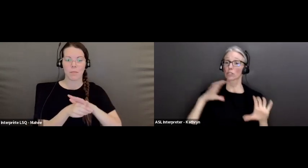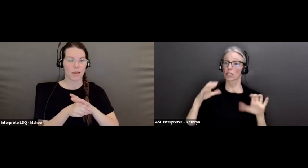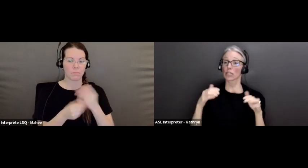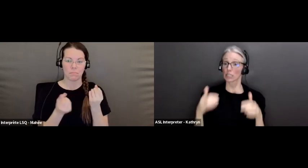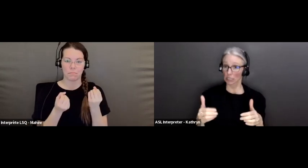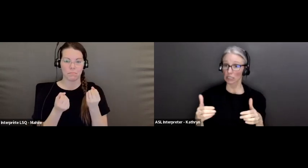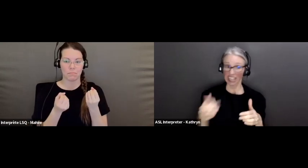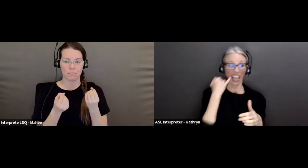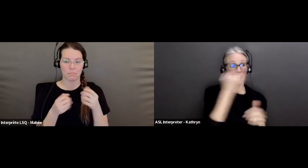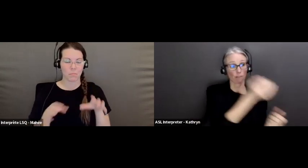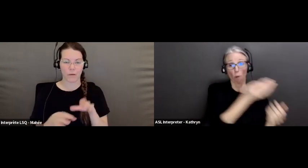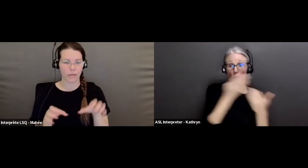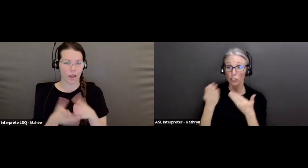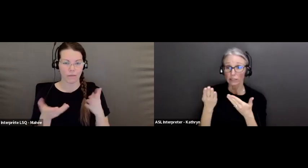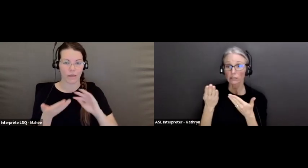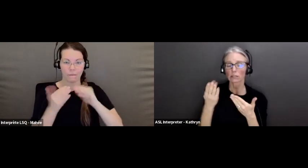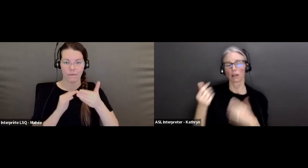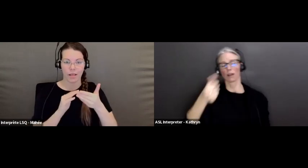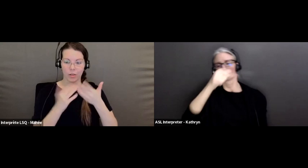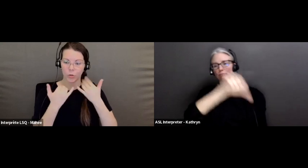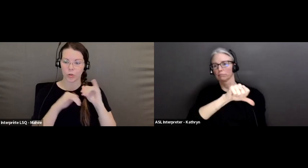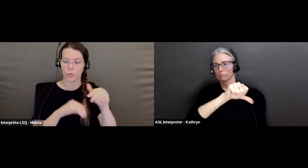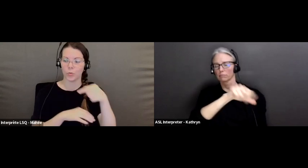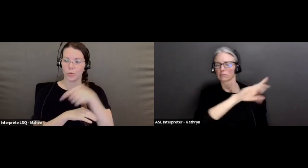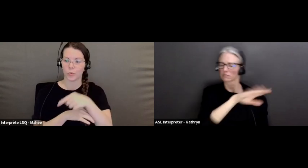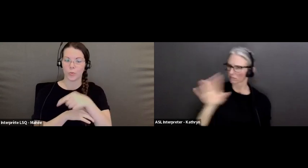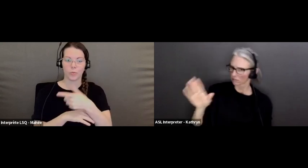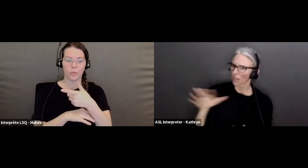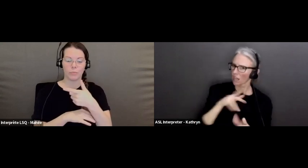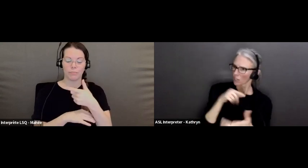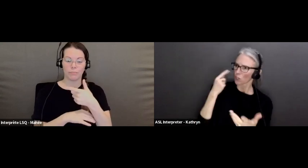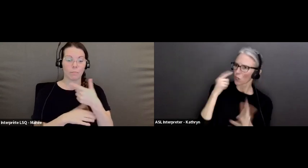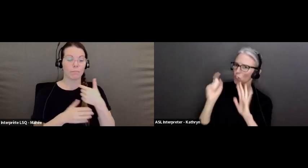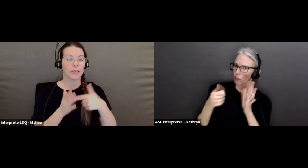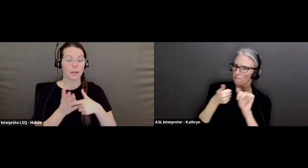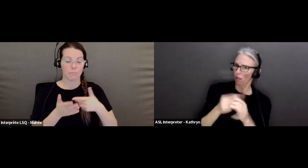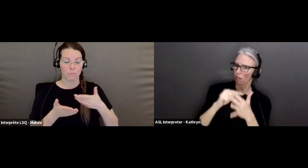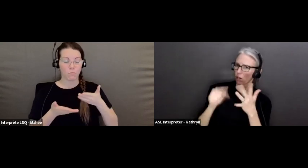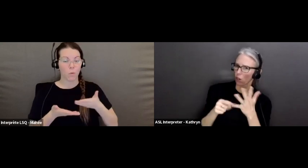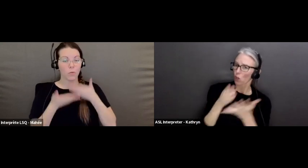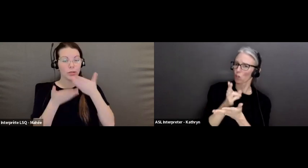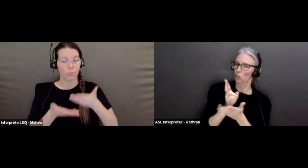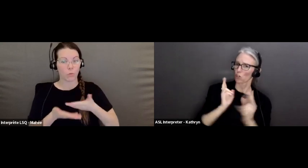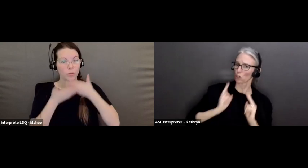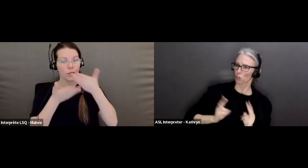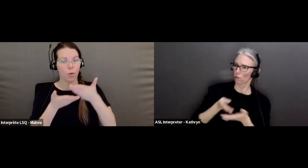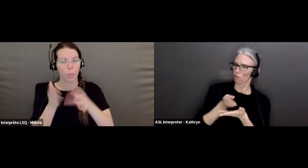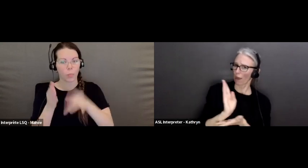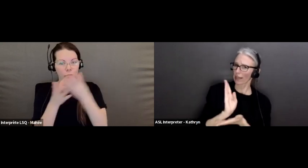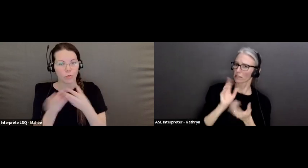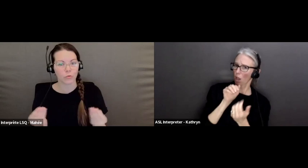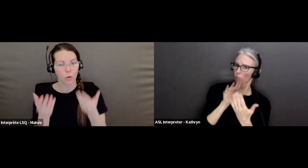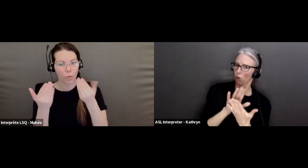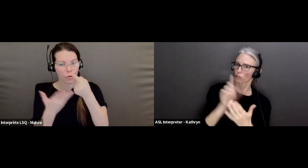and motions put forward to implement elements of a human rights-based approach. So for example, we've seen in both case